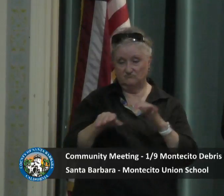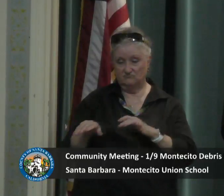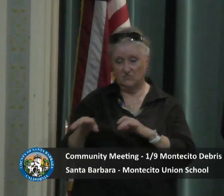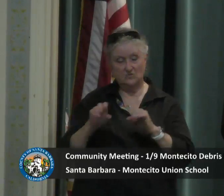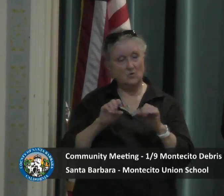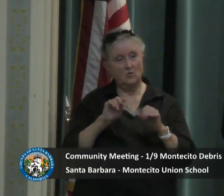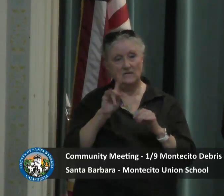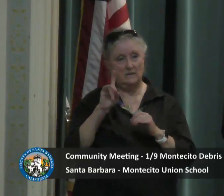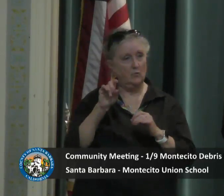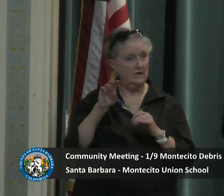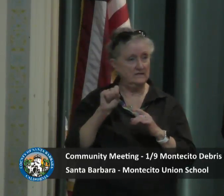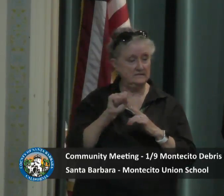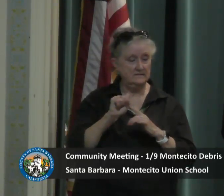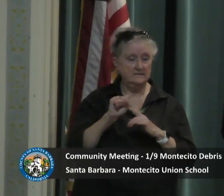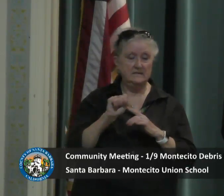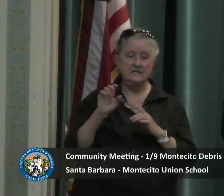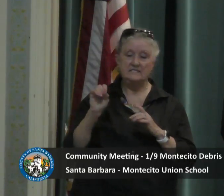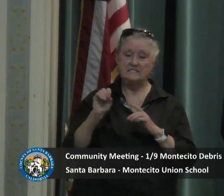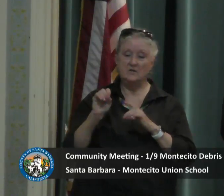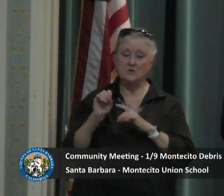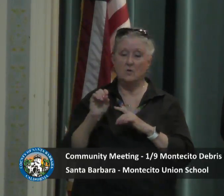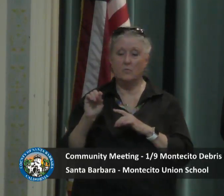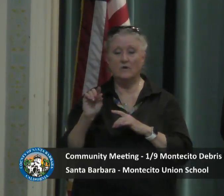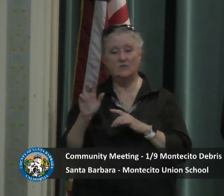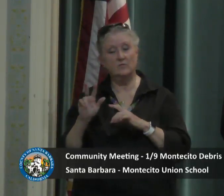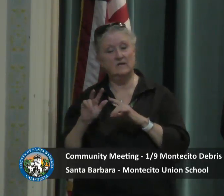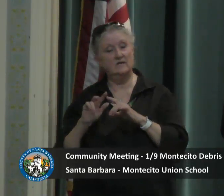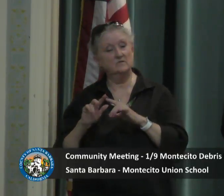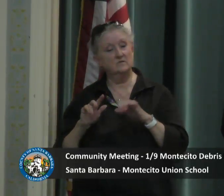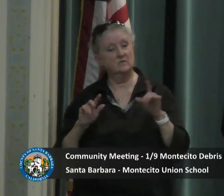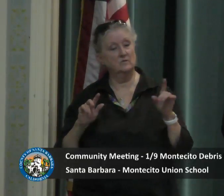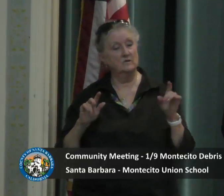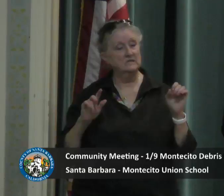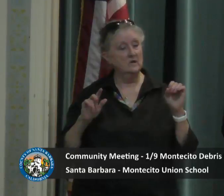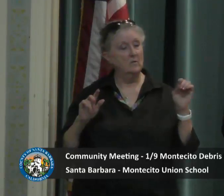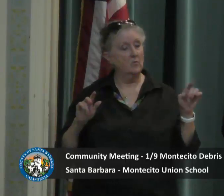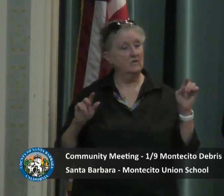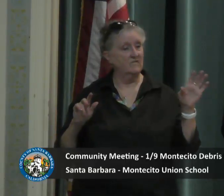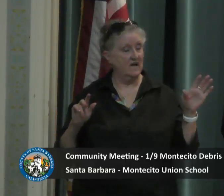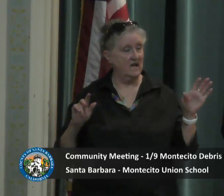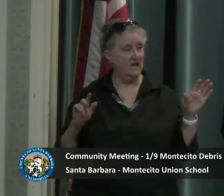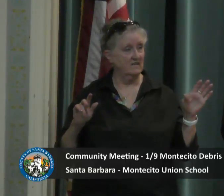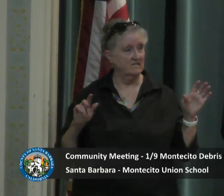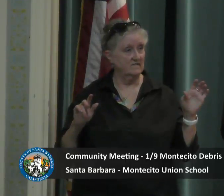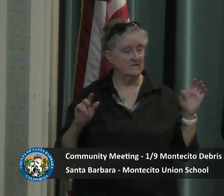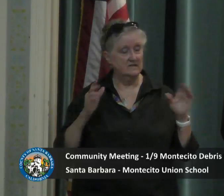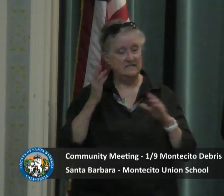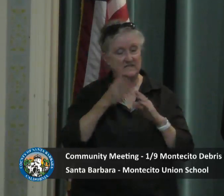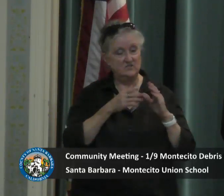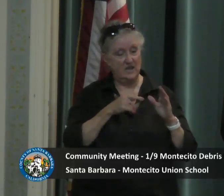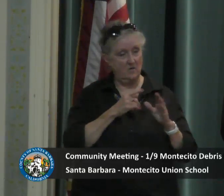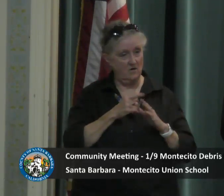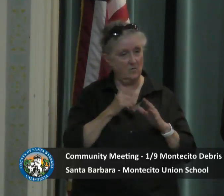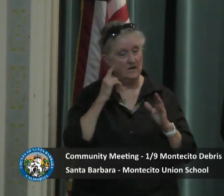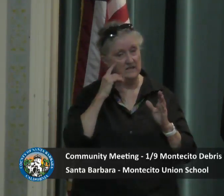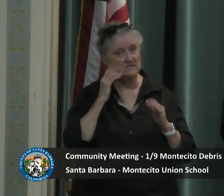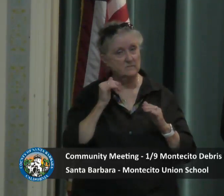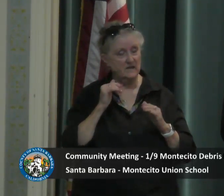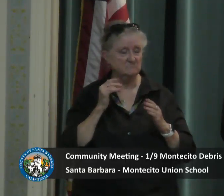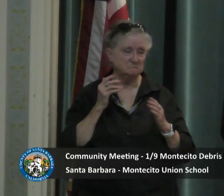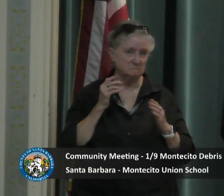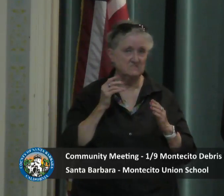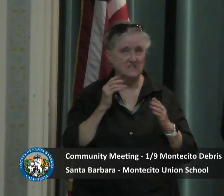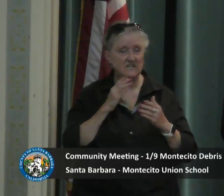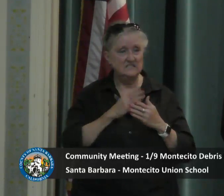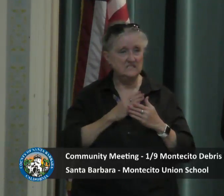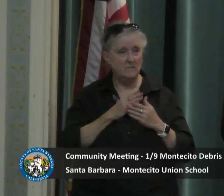debris. Between 0.3 inches and 0.5 inches per hour, we expect there to be